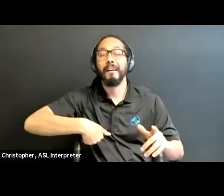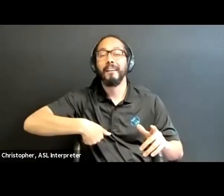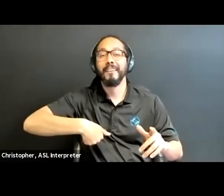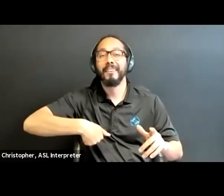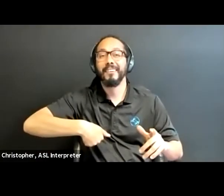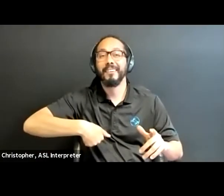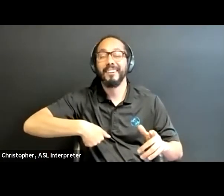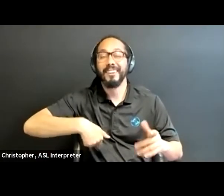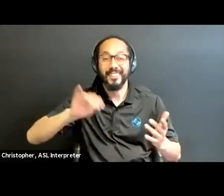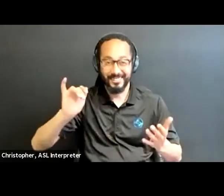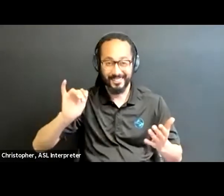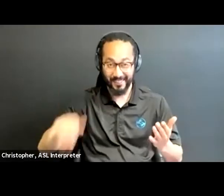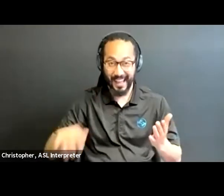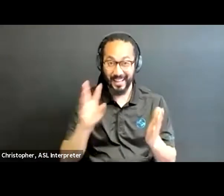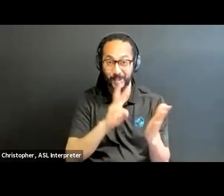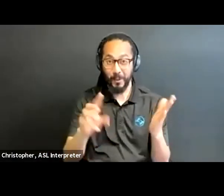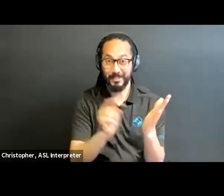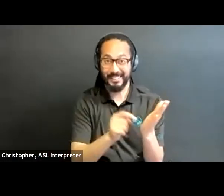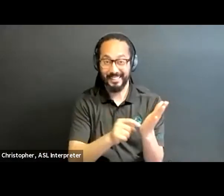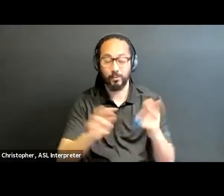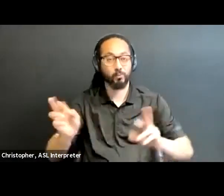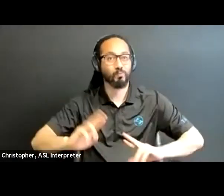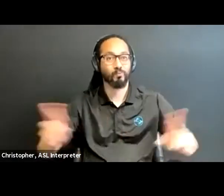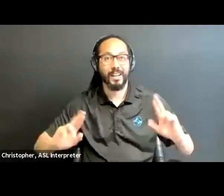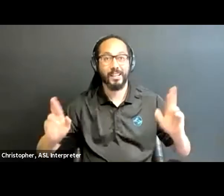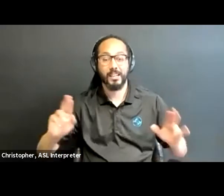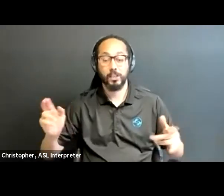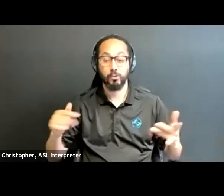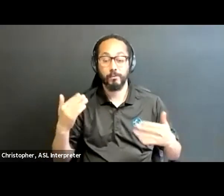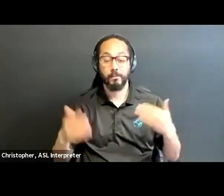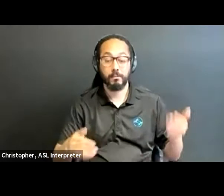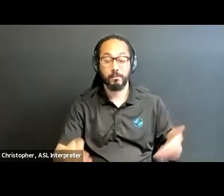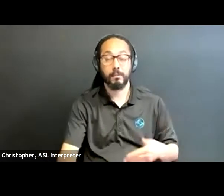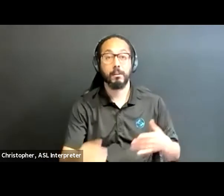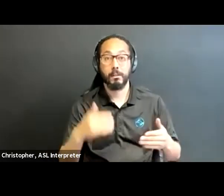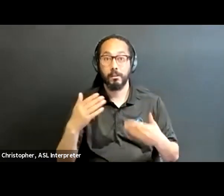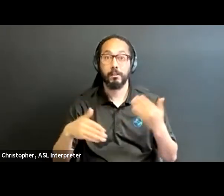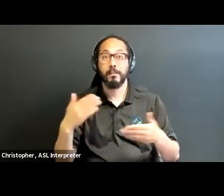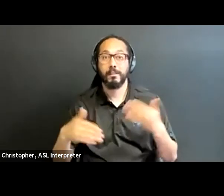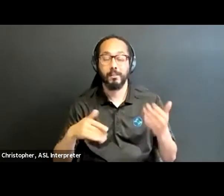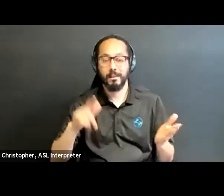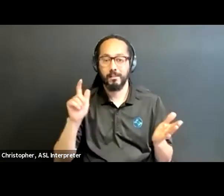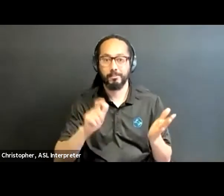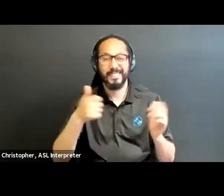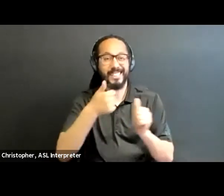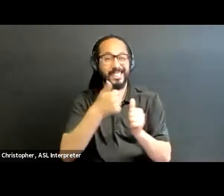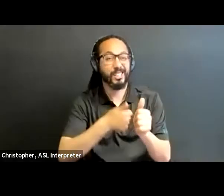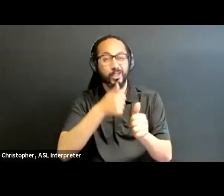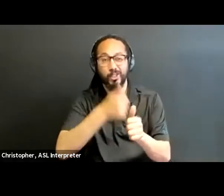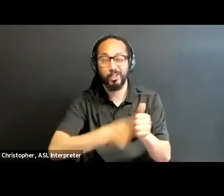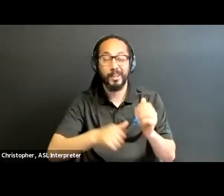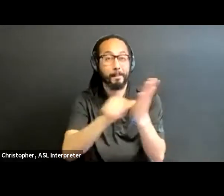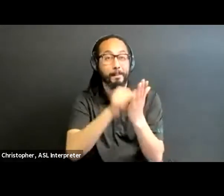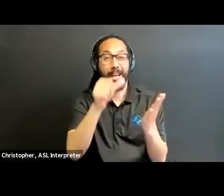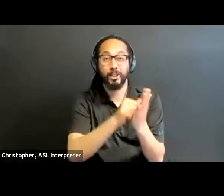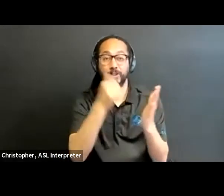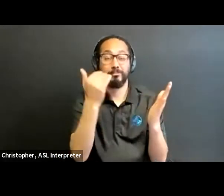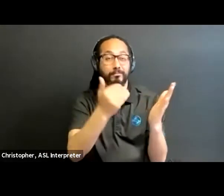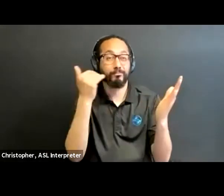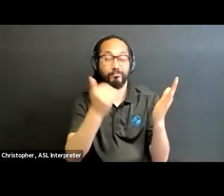with the content of the survey. And that was available on every page of the survey. And it's also there because we are looking at